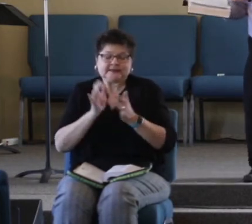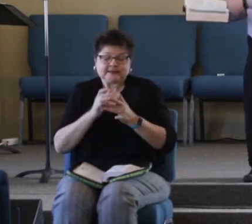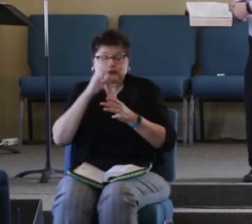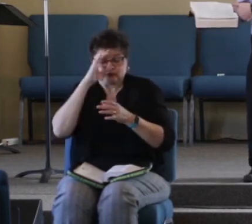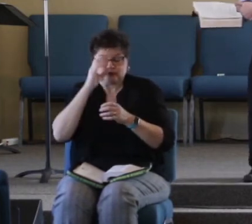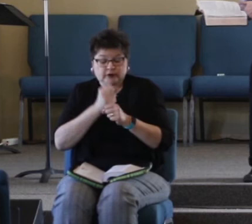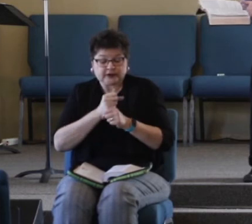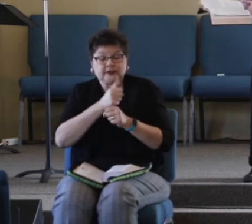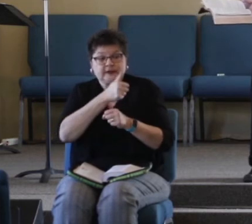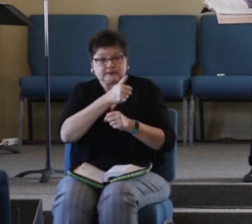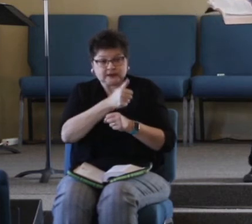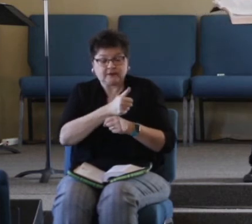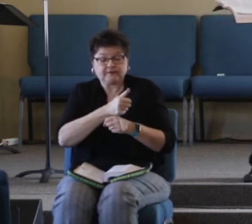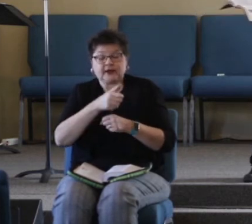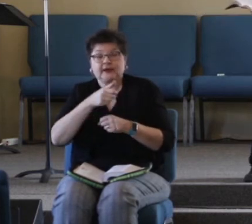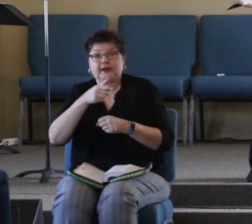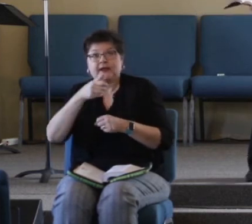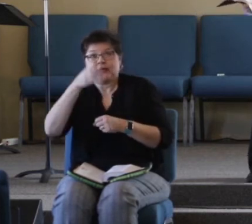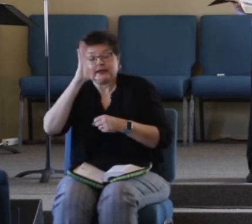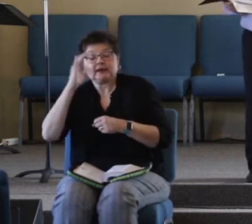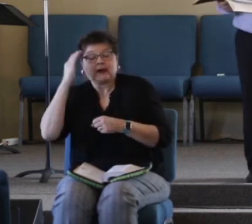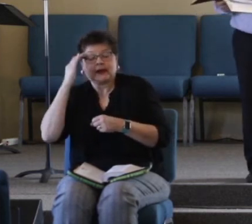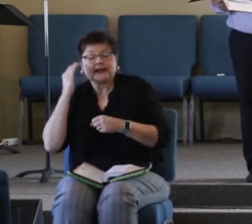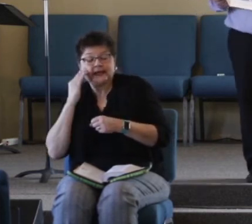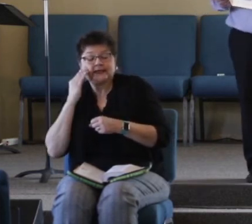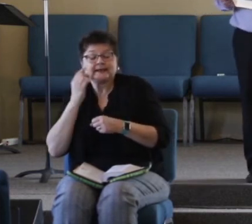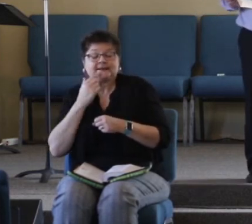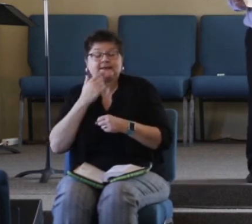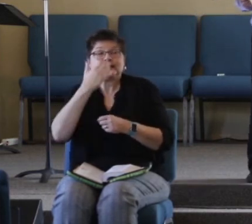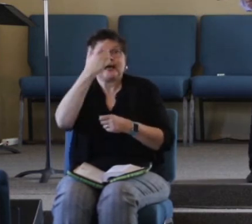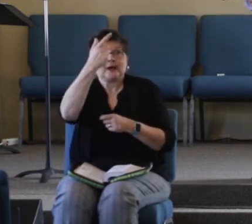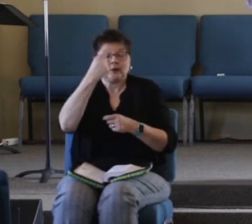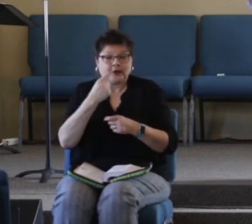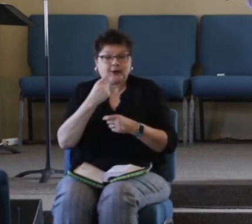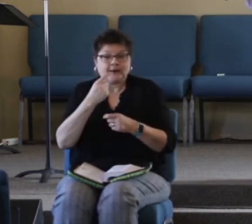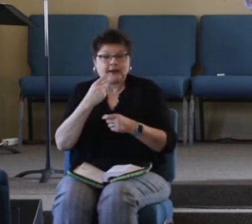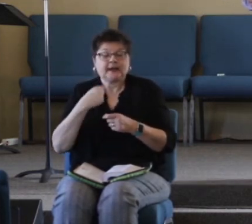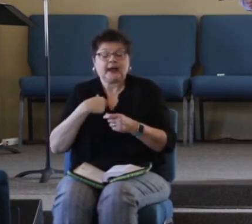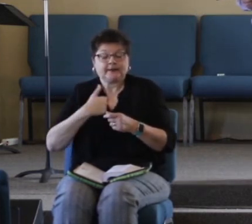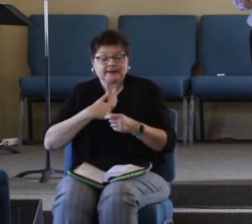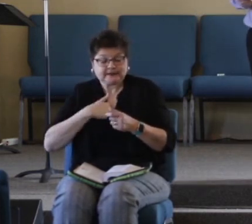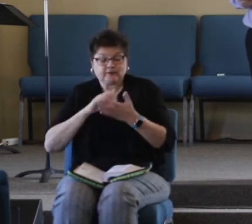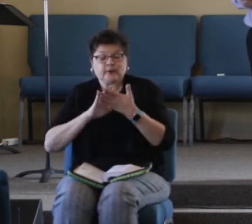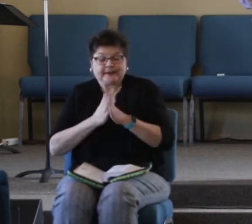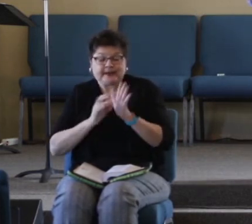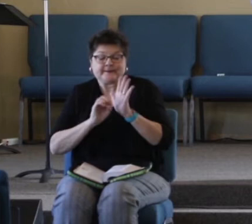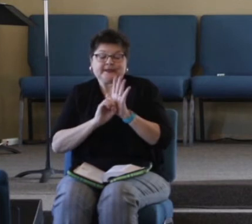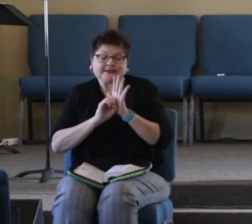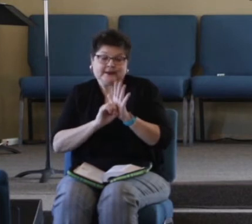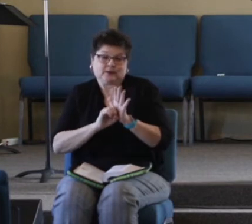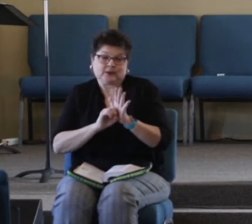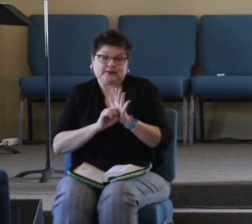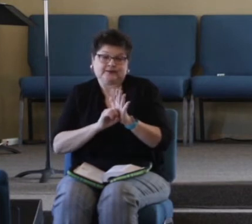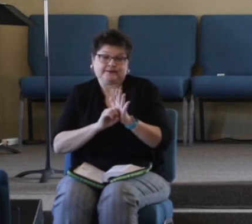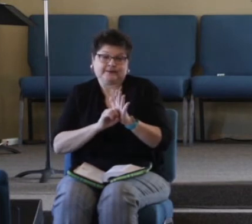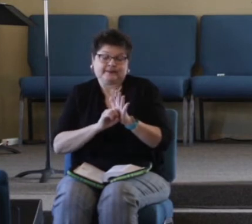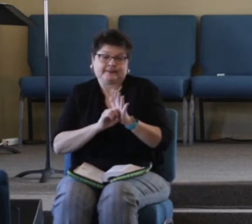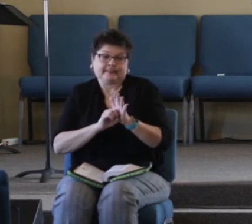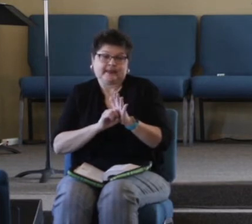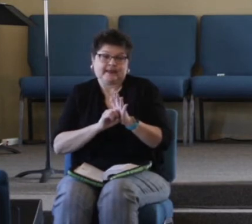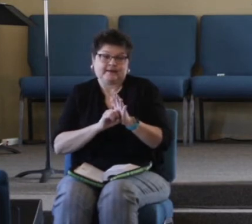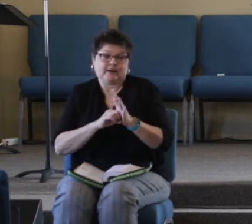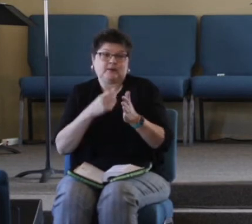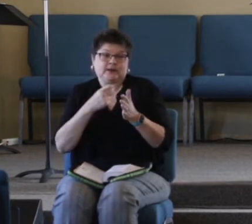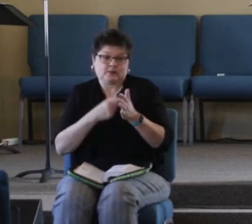in the Godhead, that he said, I will come and I will be the example. I will be the price for